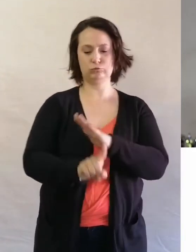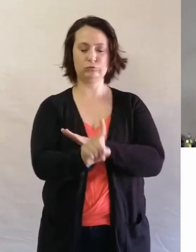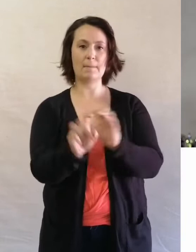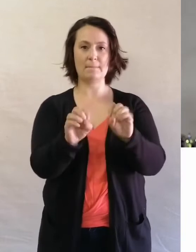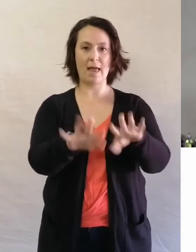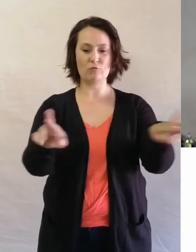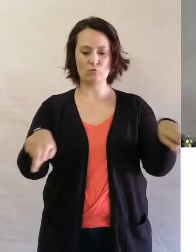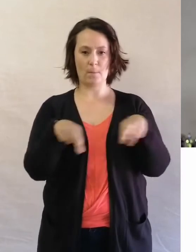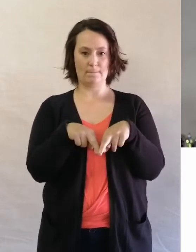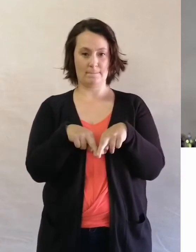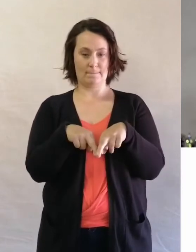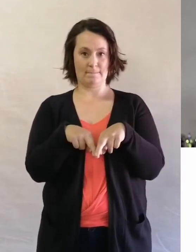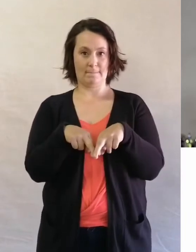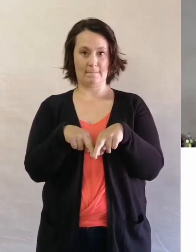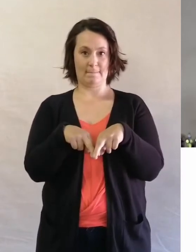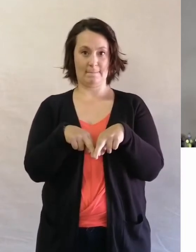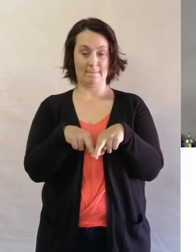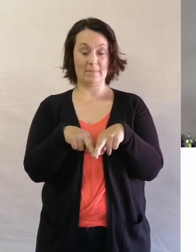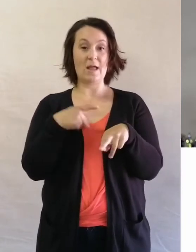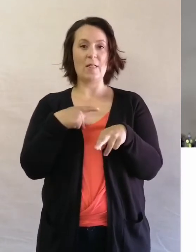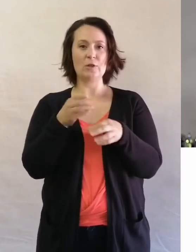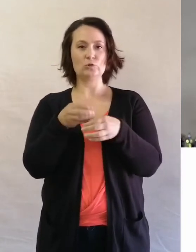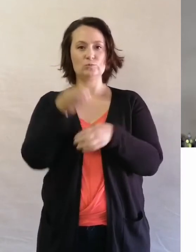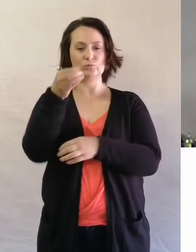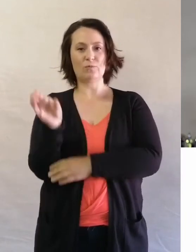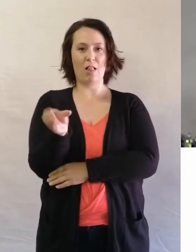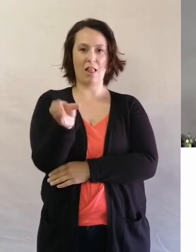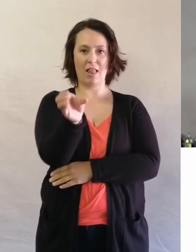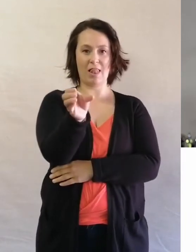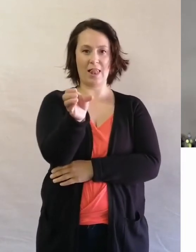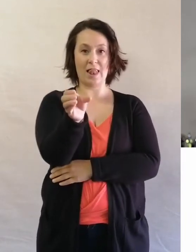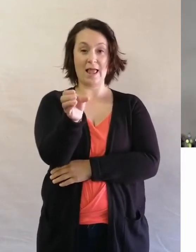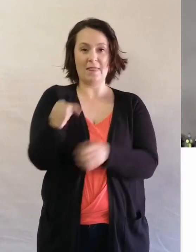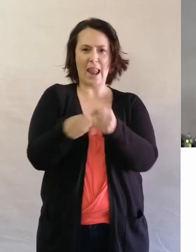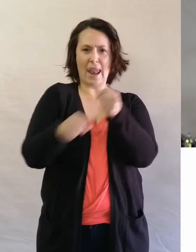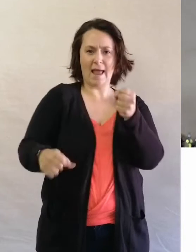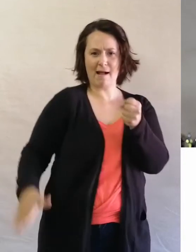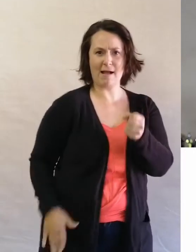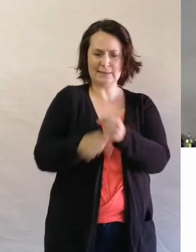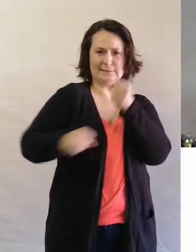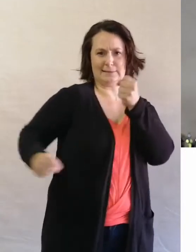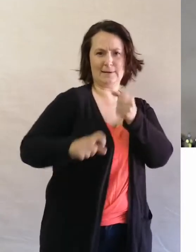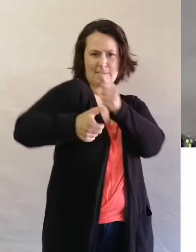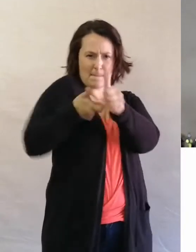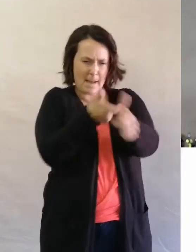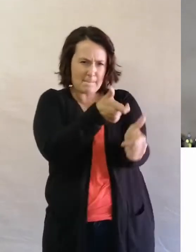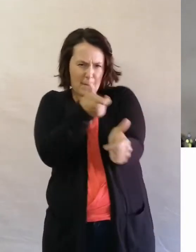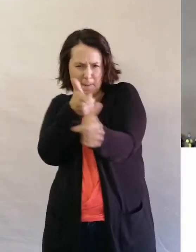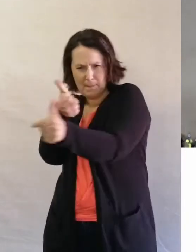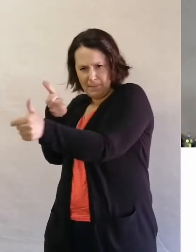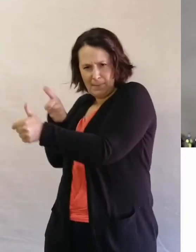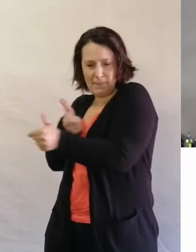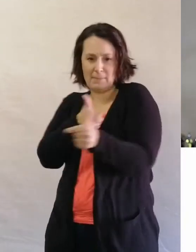Keegan. He grabbed the Barbie doll of his sister. He pulled off the leg. He cocked it at the knee and he went pop, pop, pop, pop,